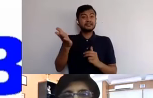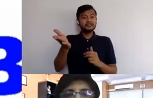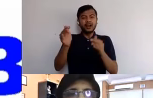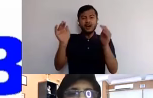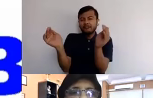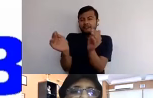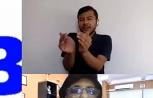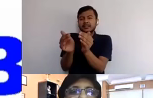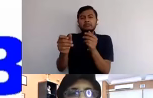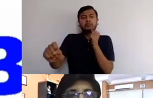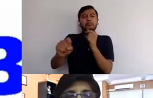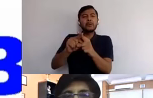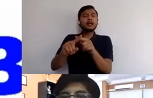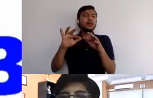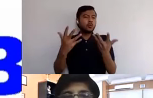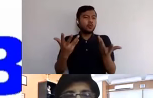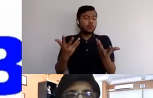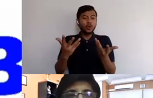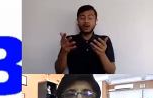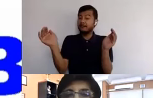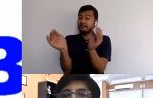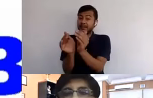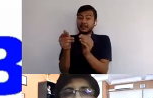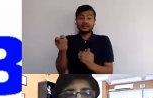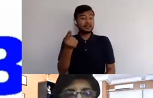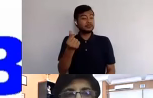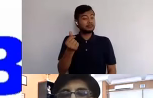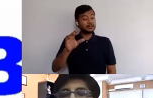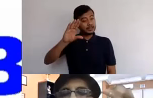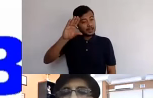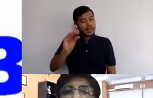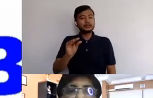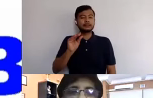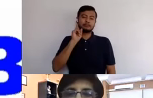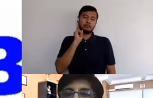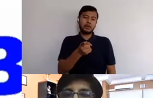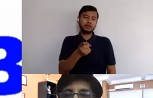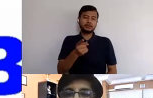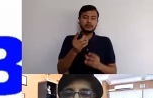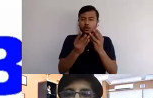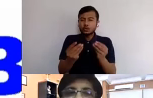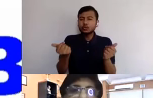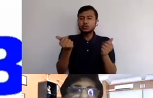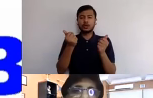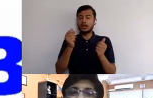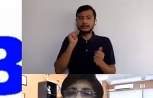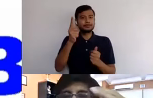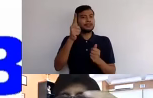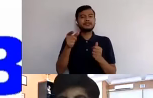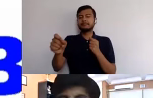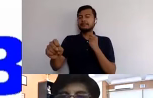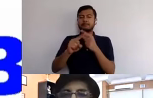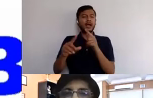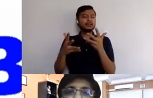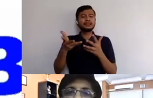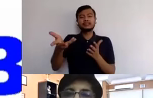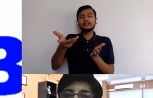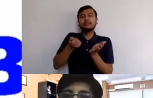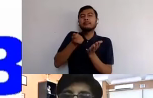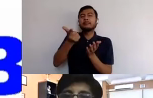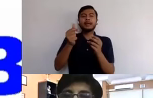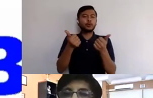rural context, we need low cost solutions. And these low costs can be achieved by two ways. One is that you reduce the cost of the